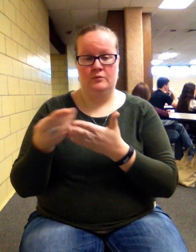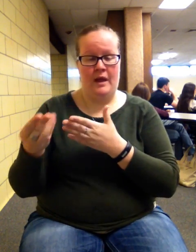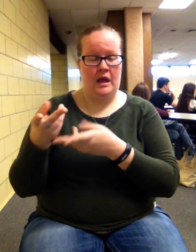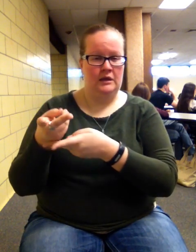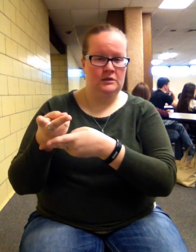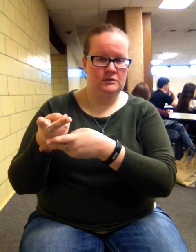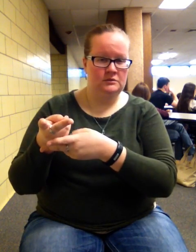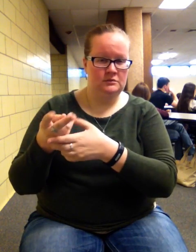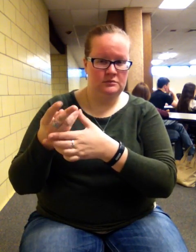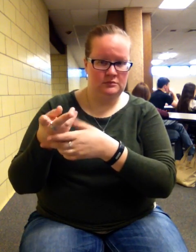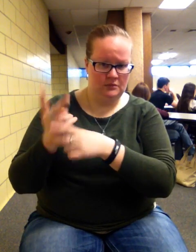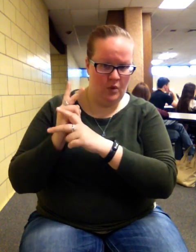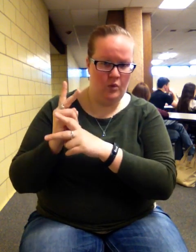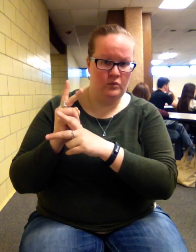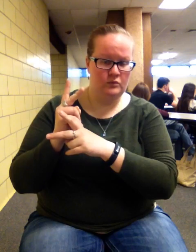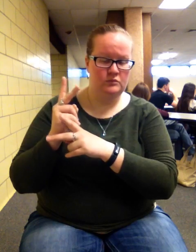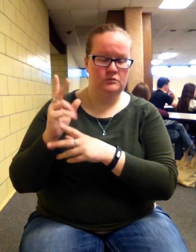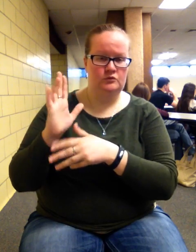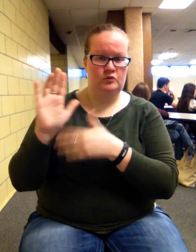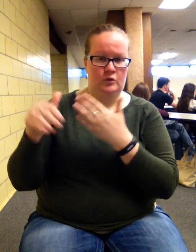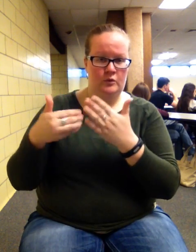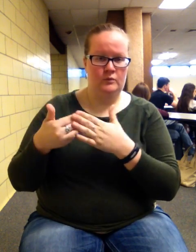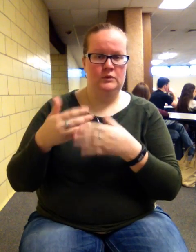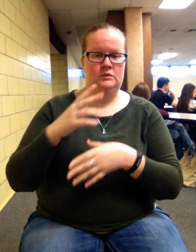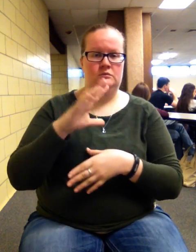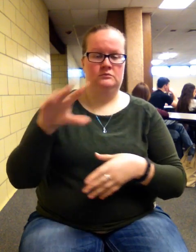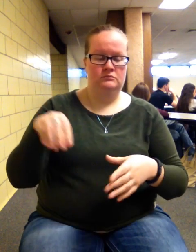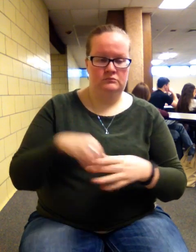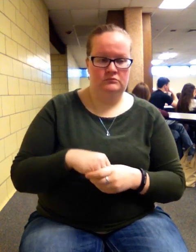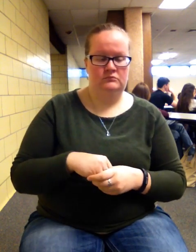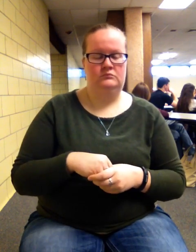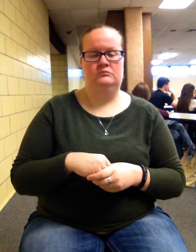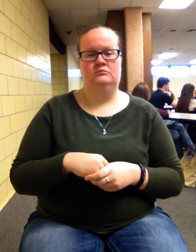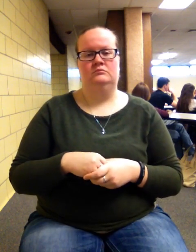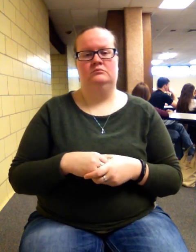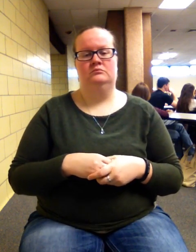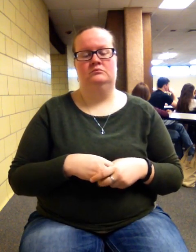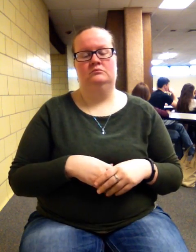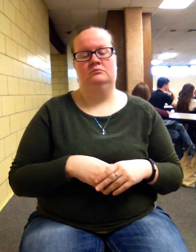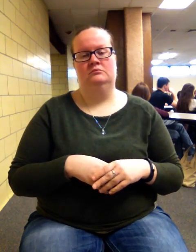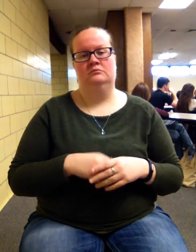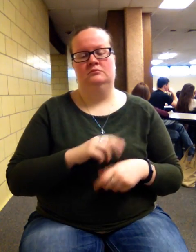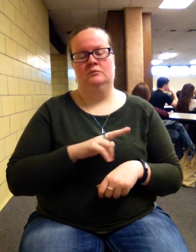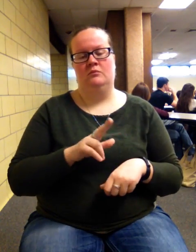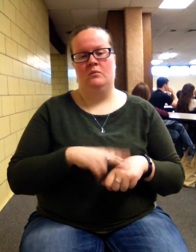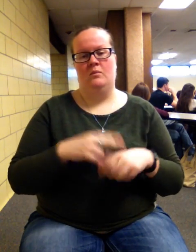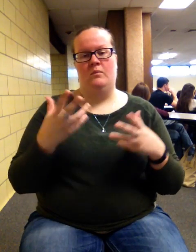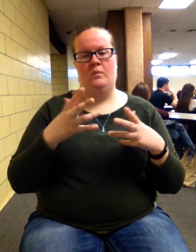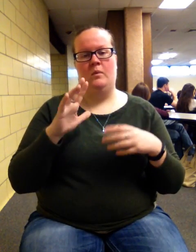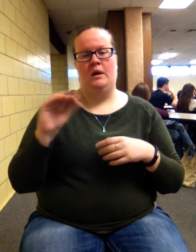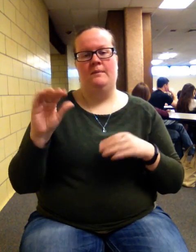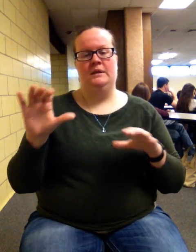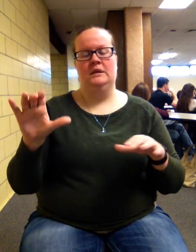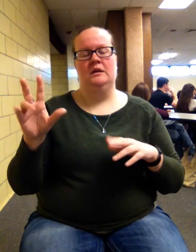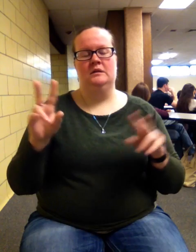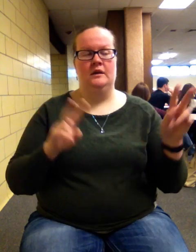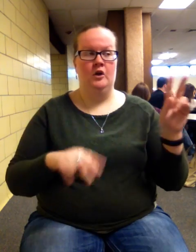are participating in the company as a whole. So usually what a company does is they start looking at just having some